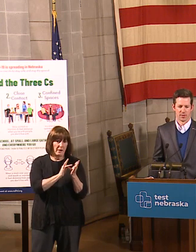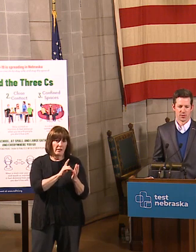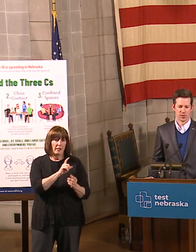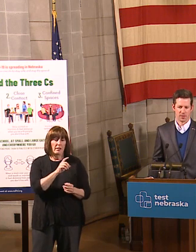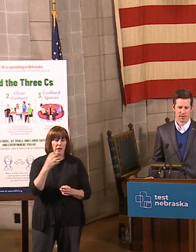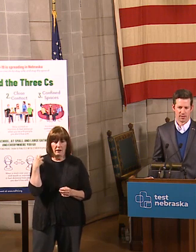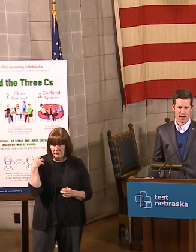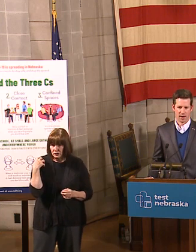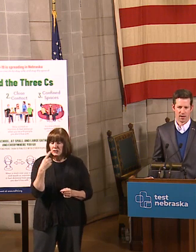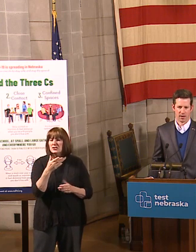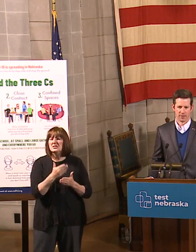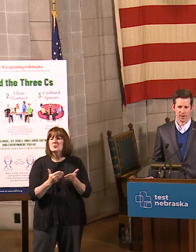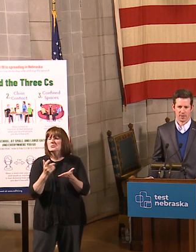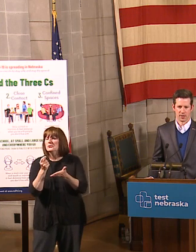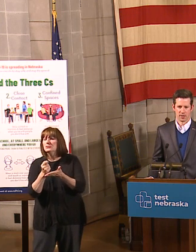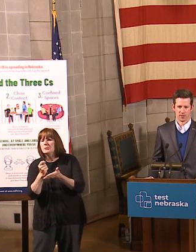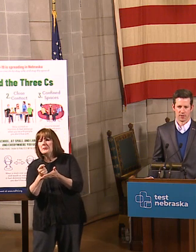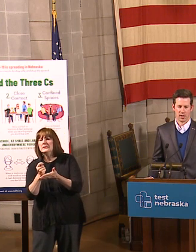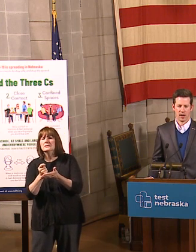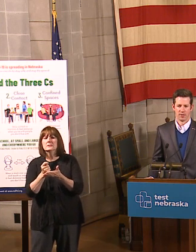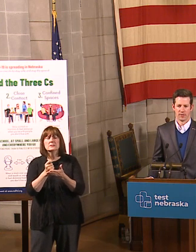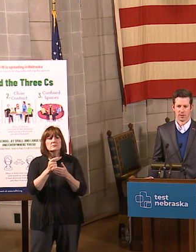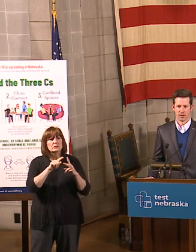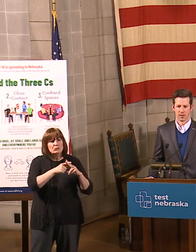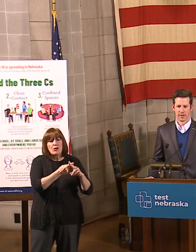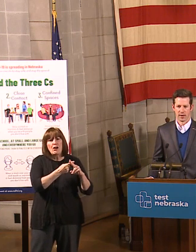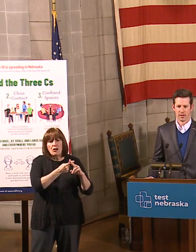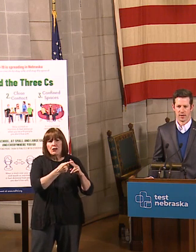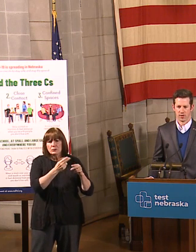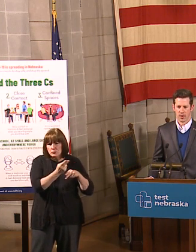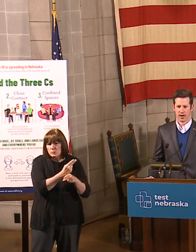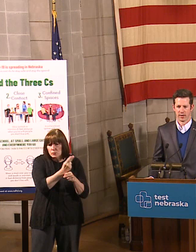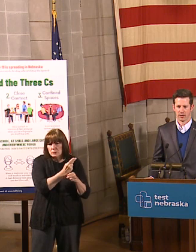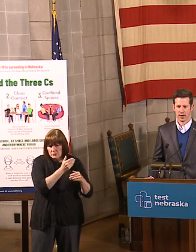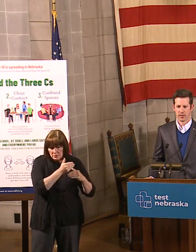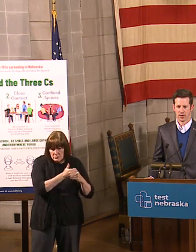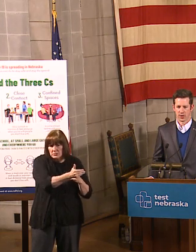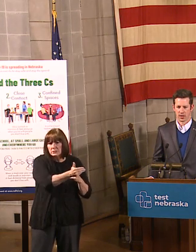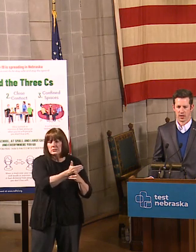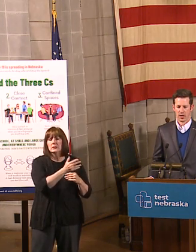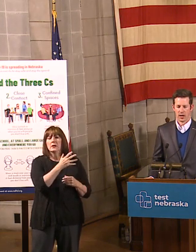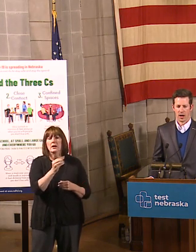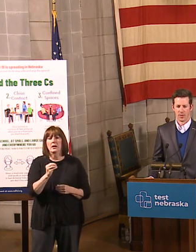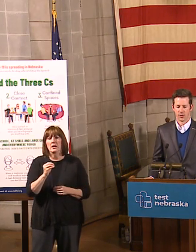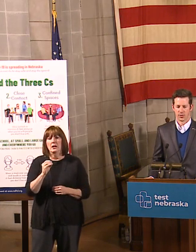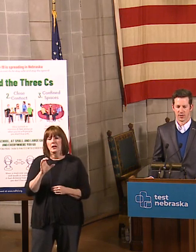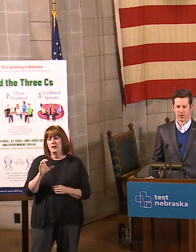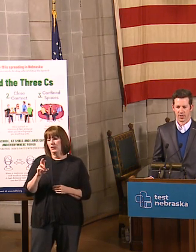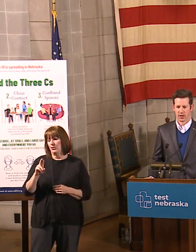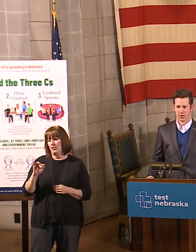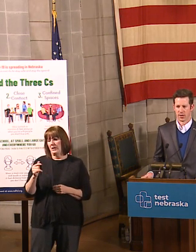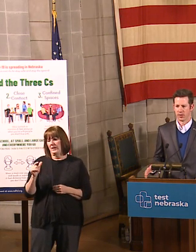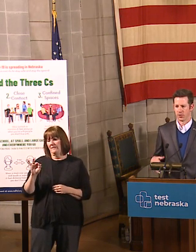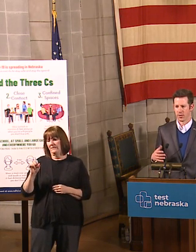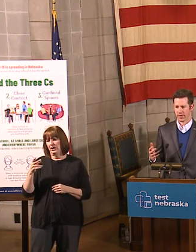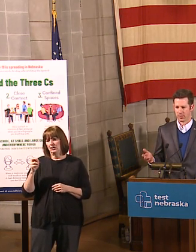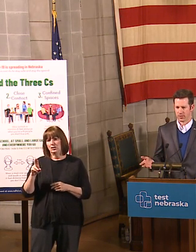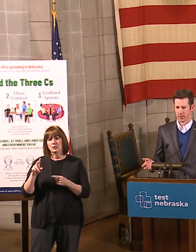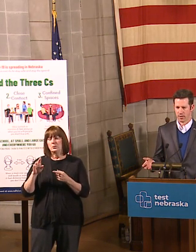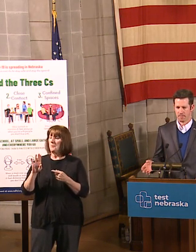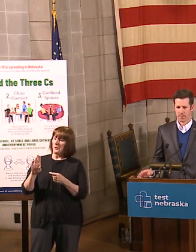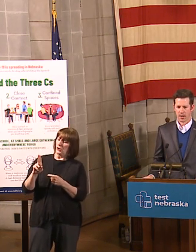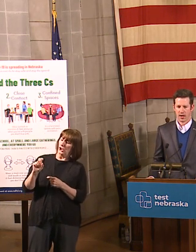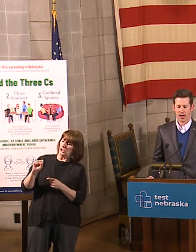talking about some of the treatments that have come into use for coronavirus, as well as Craig Bisher, who's joined us here today to share his